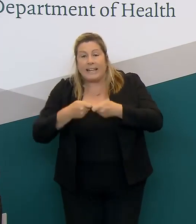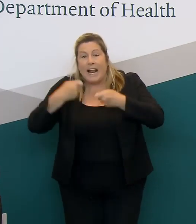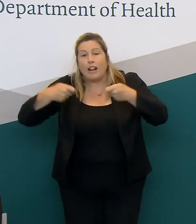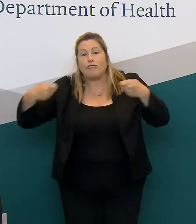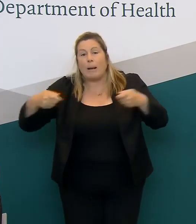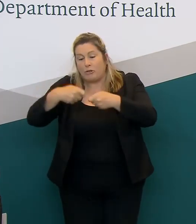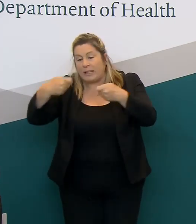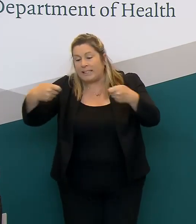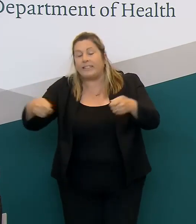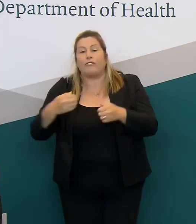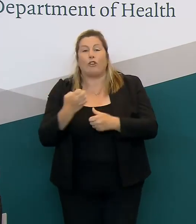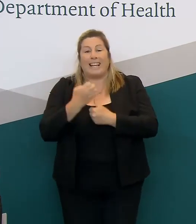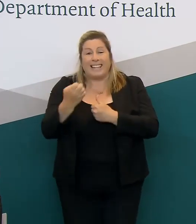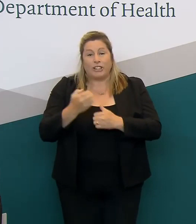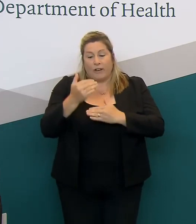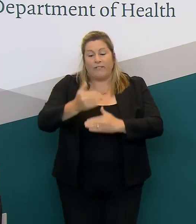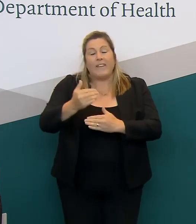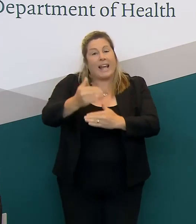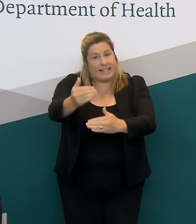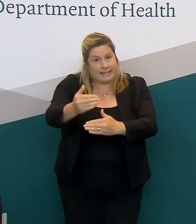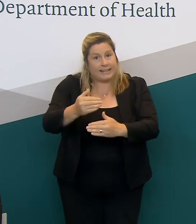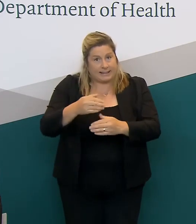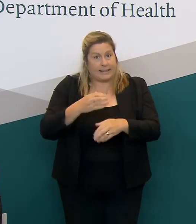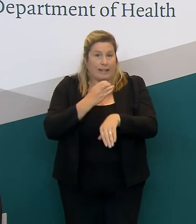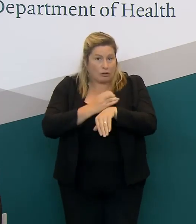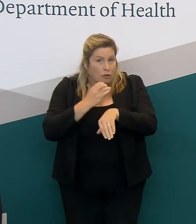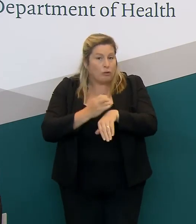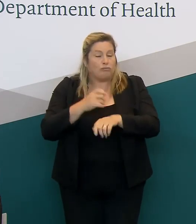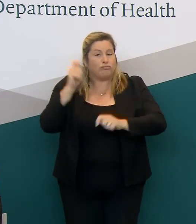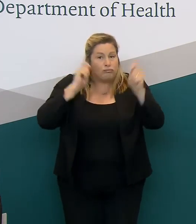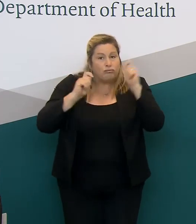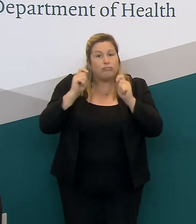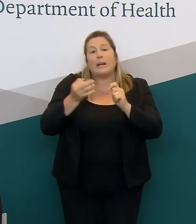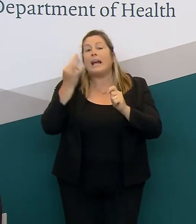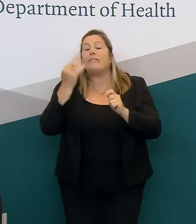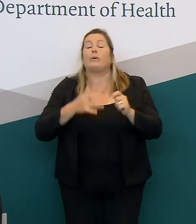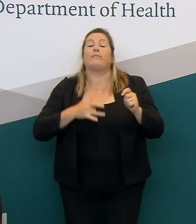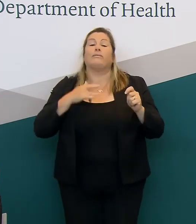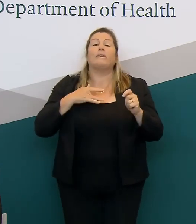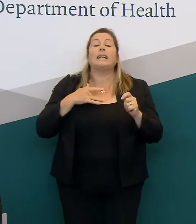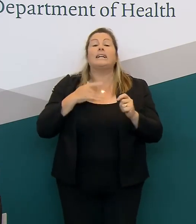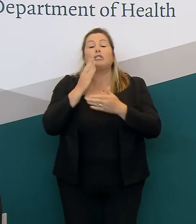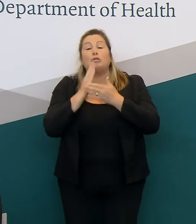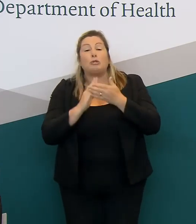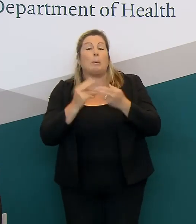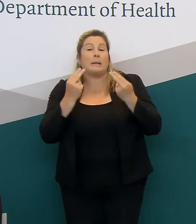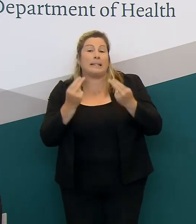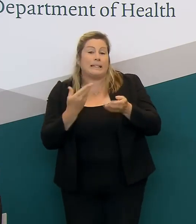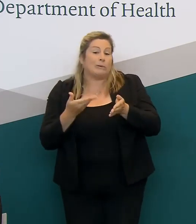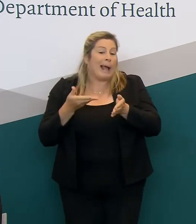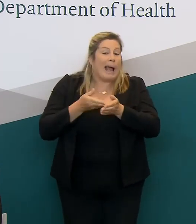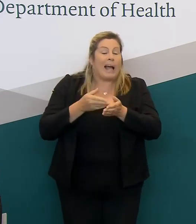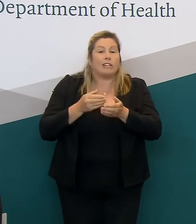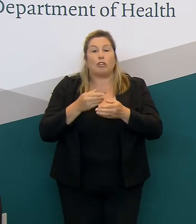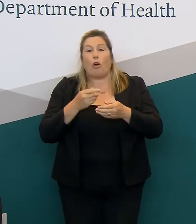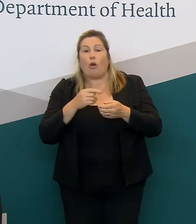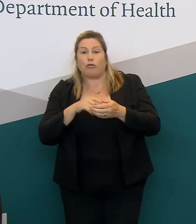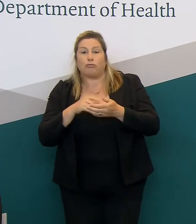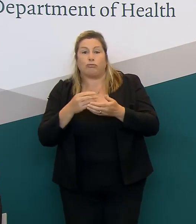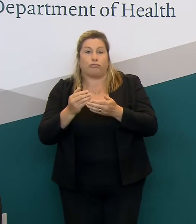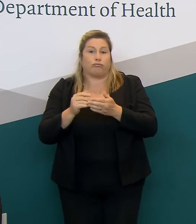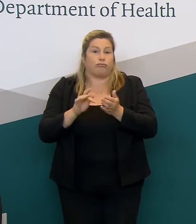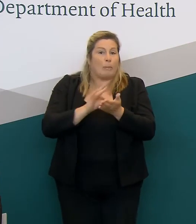at each of the stages. And we give ongoing consideration as to whether there are any measures that we think need to be taken, for example, to bring forward a